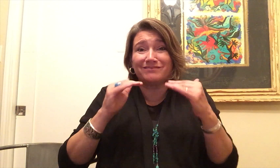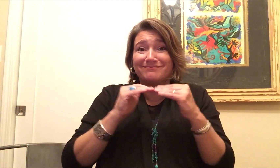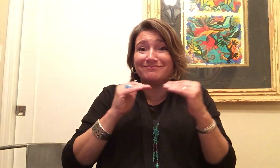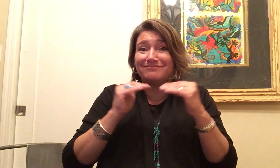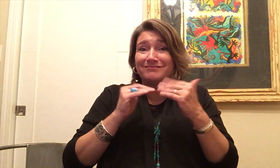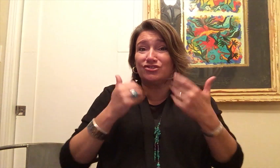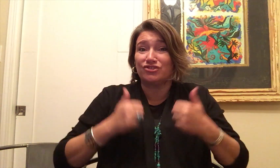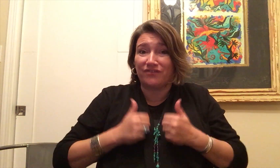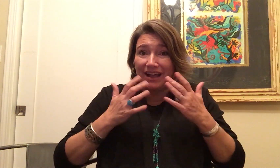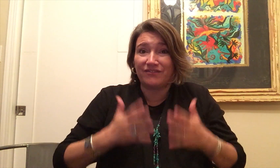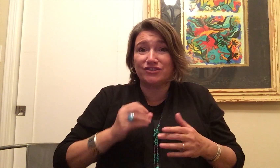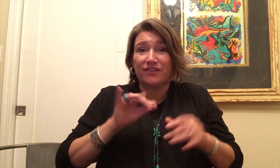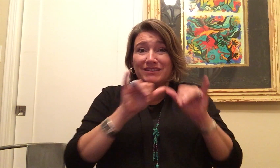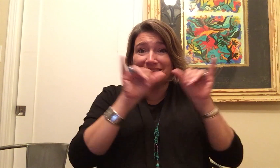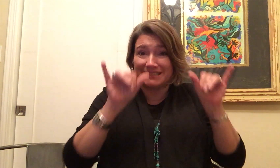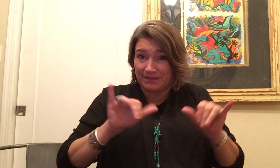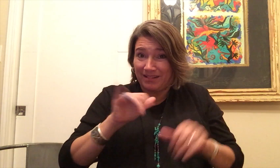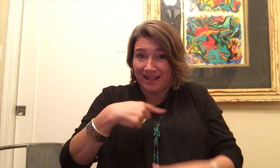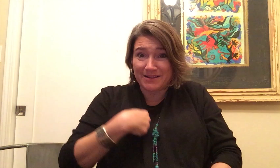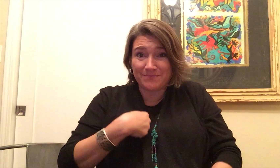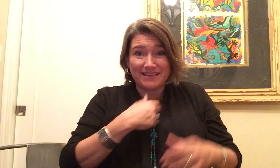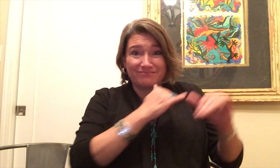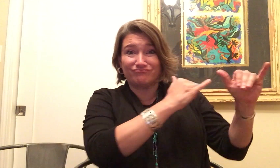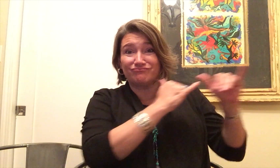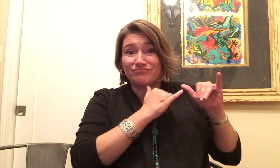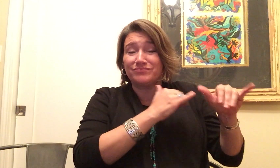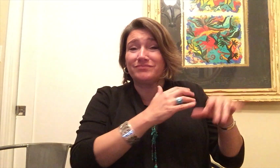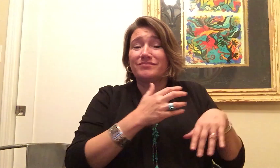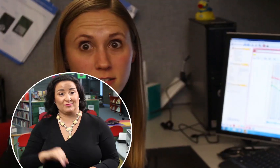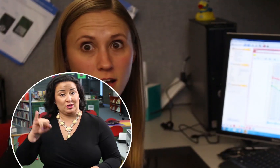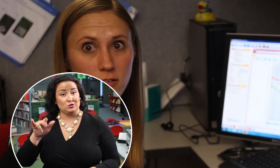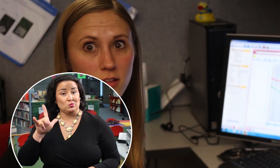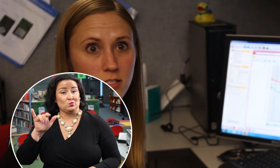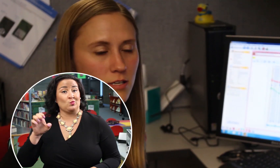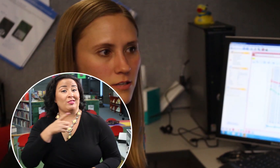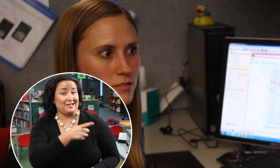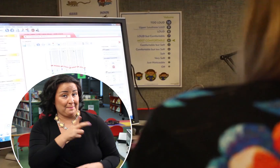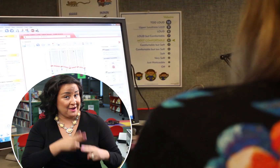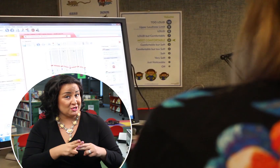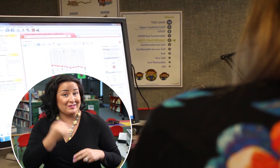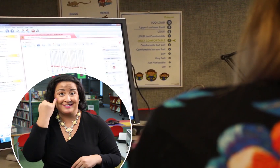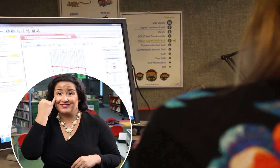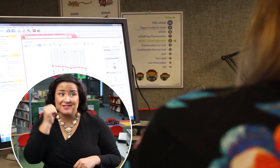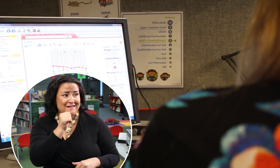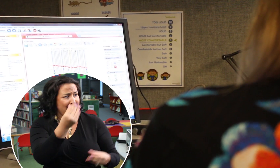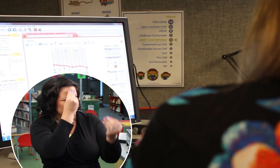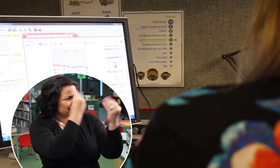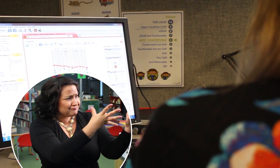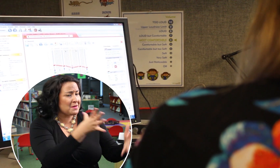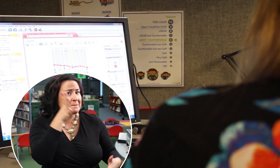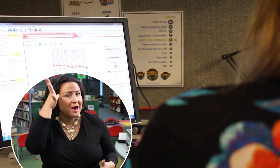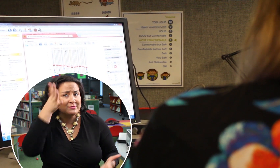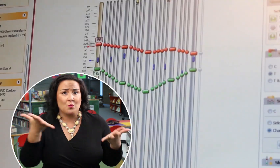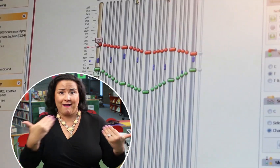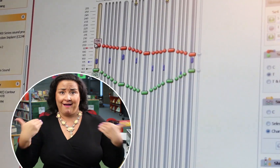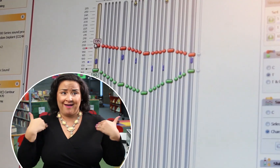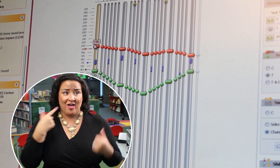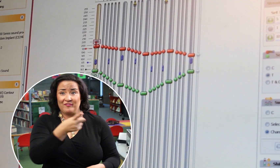were survivors of the system, just like I was. Julie says that without giving parents the correct information